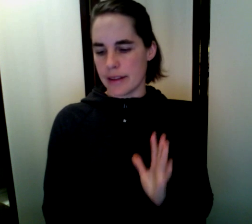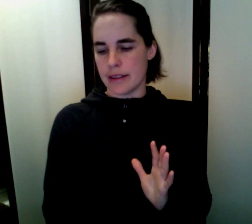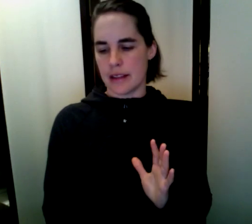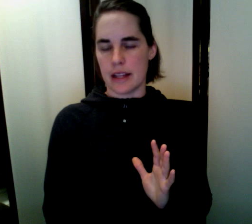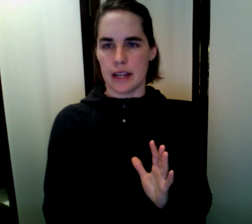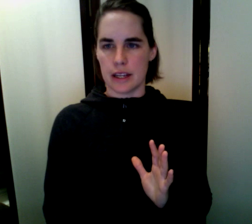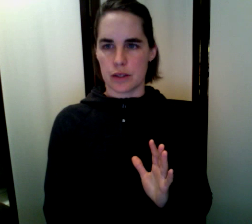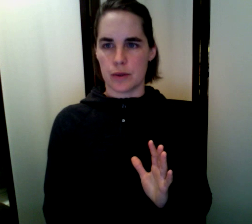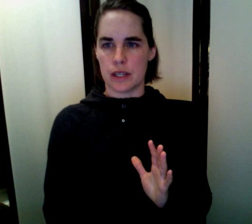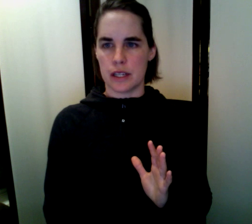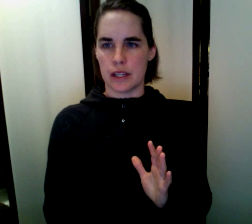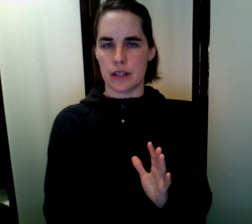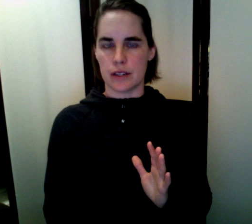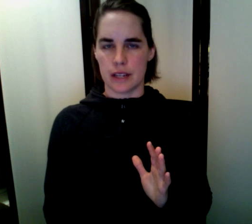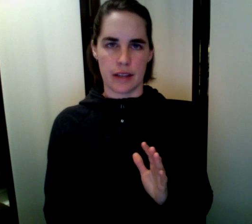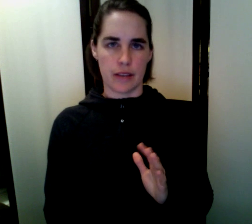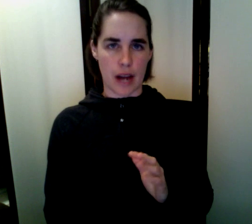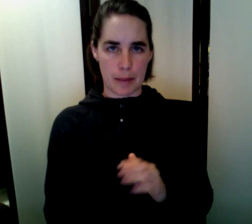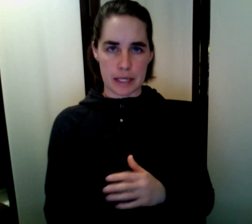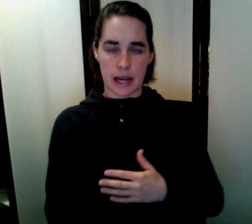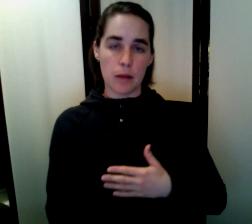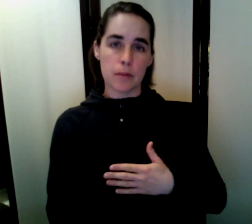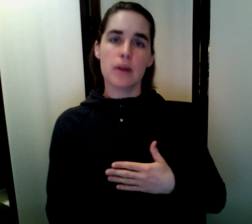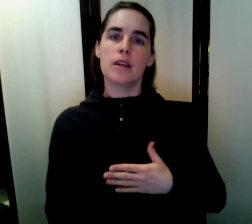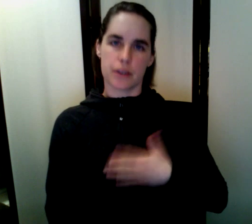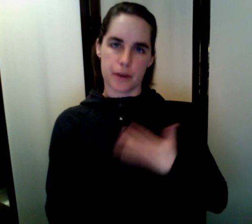Then the next one, they're saying that they're happy to help. So,